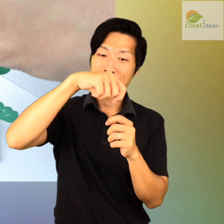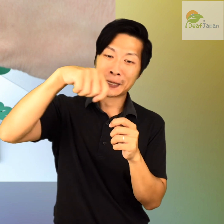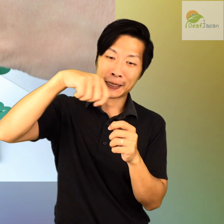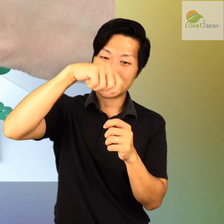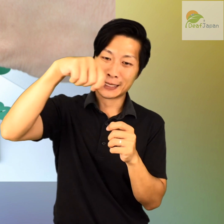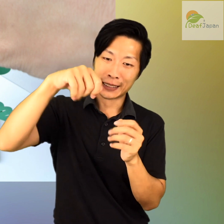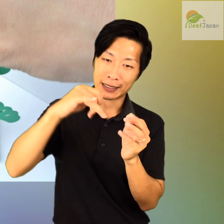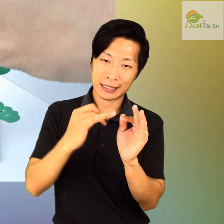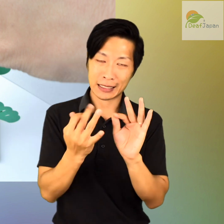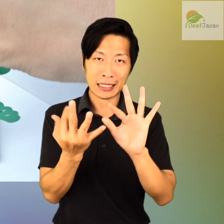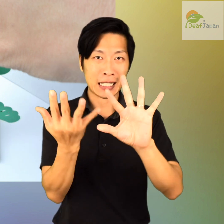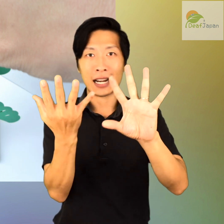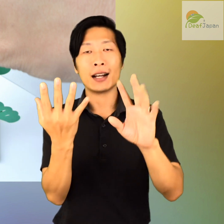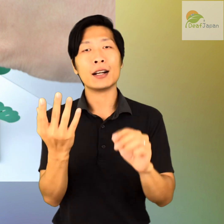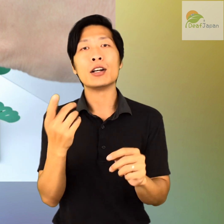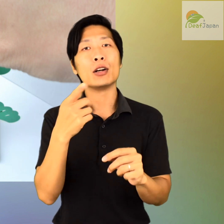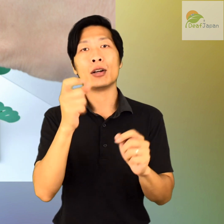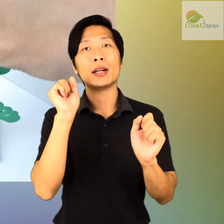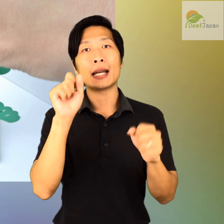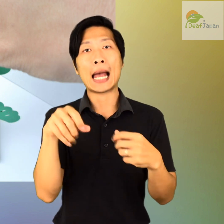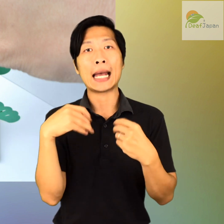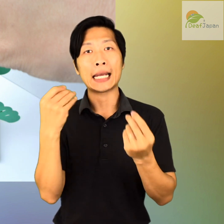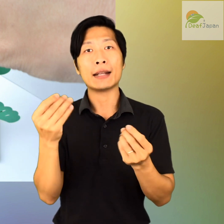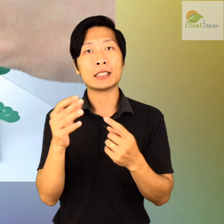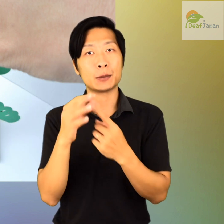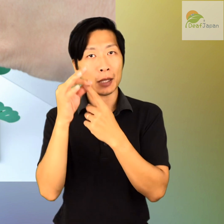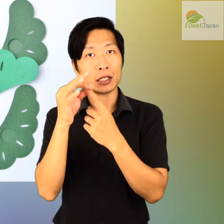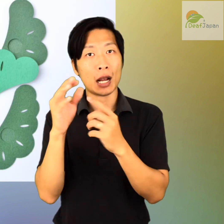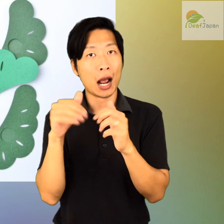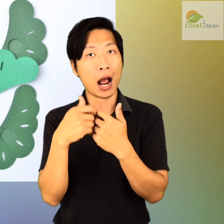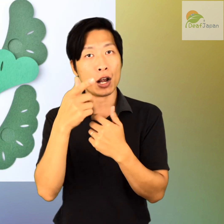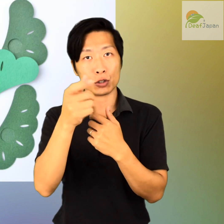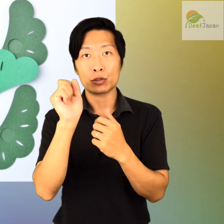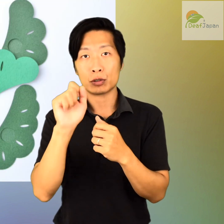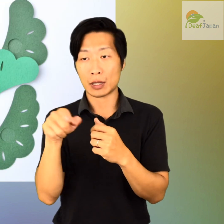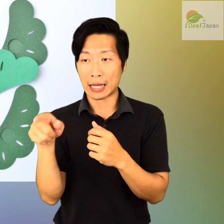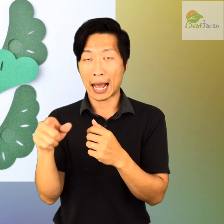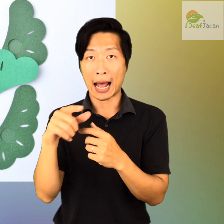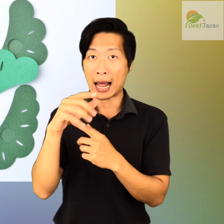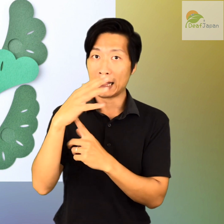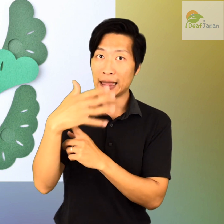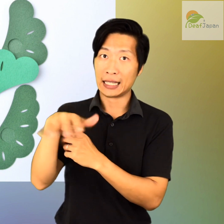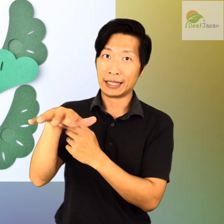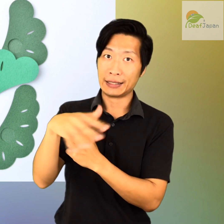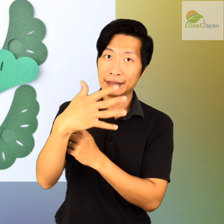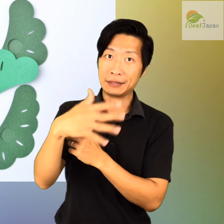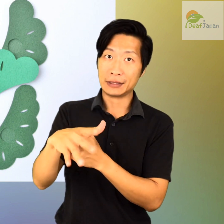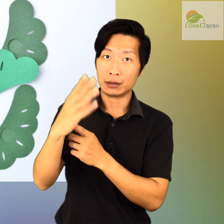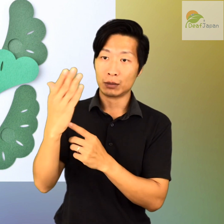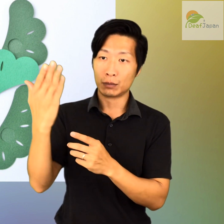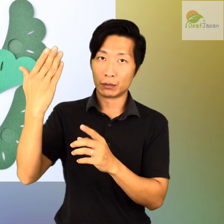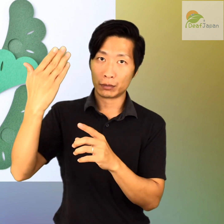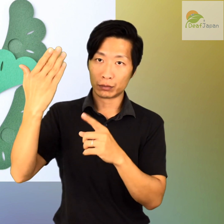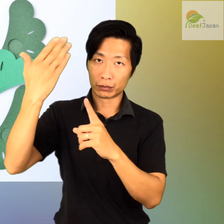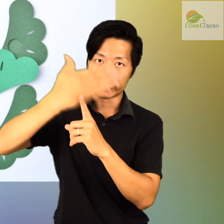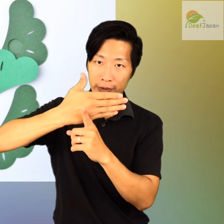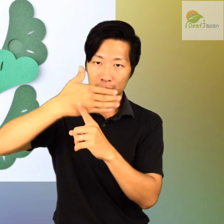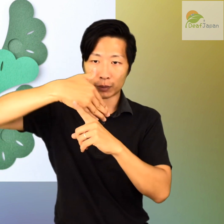an aesthetically pleasing shape, you will be able to give it a unique look by placing the leaves in your desired